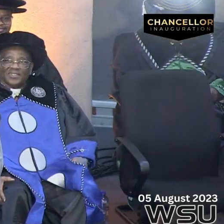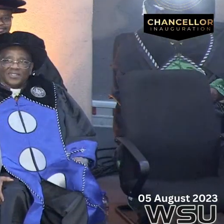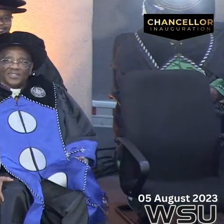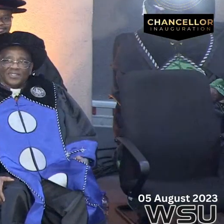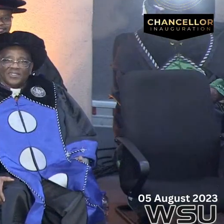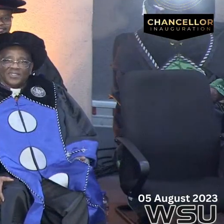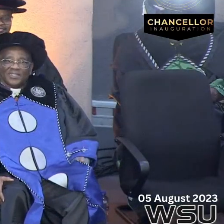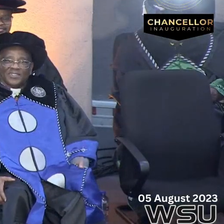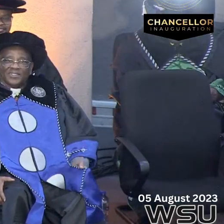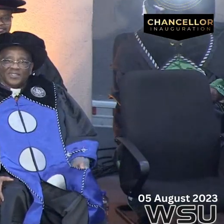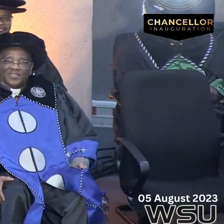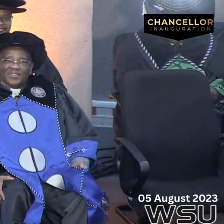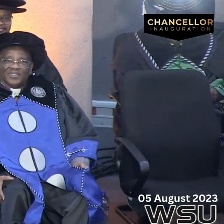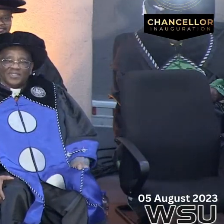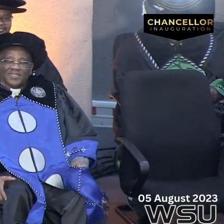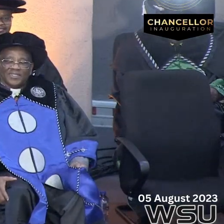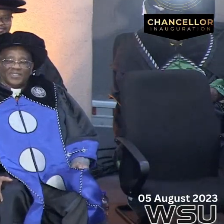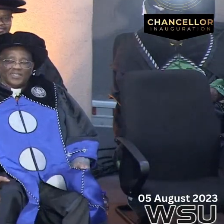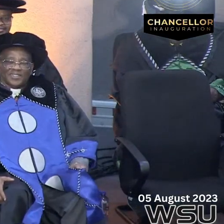kodwa ndiyithethe lona.